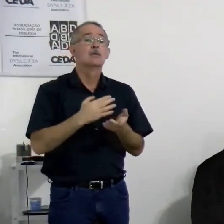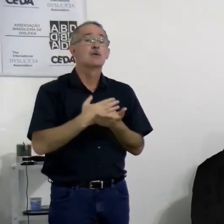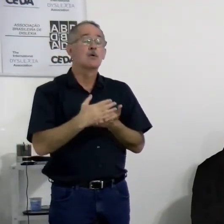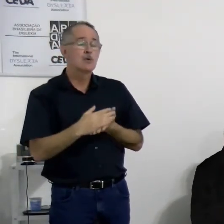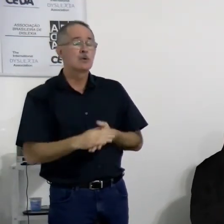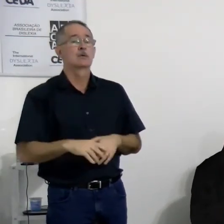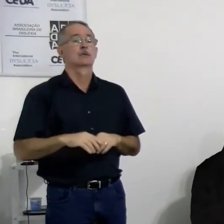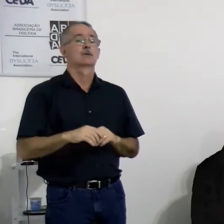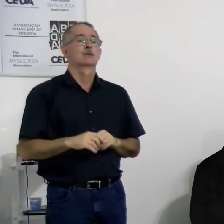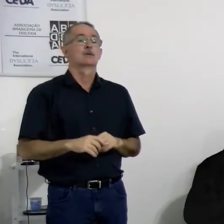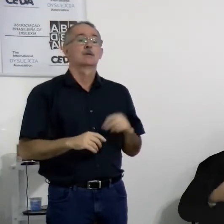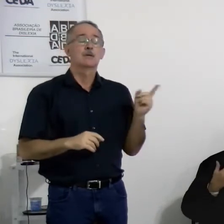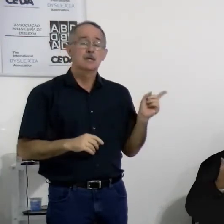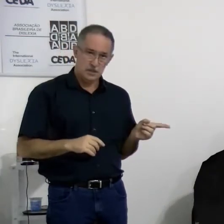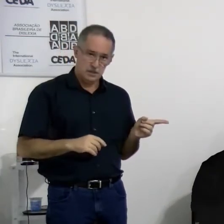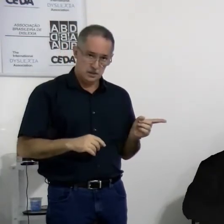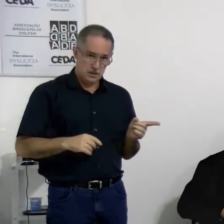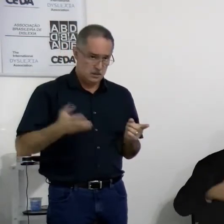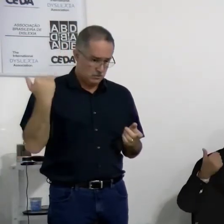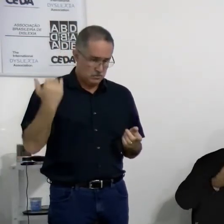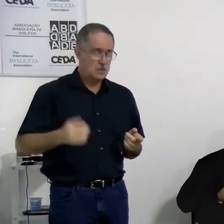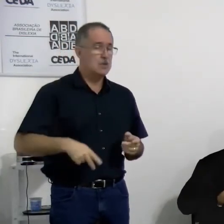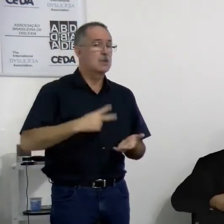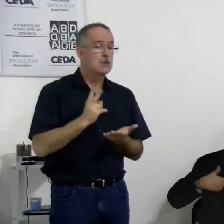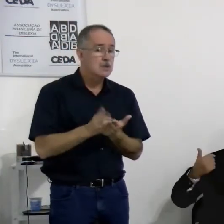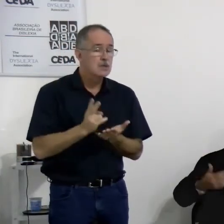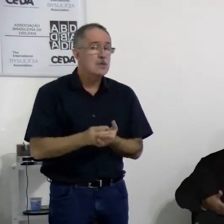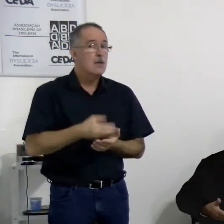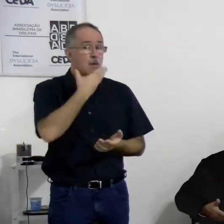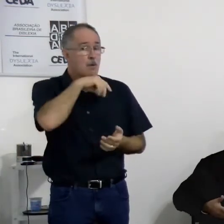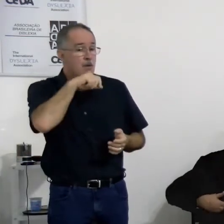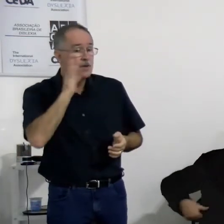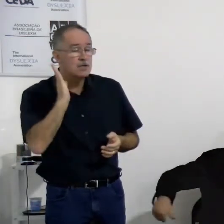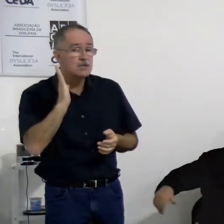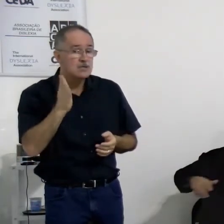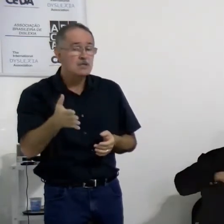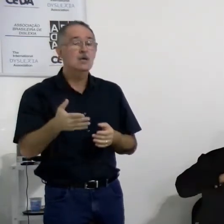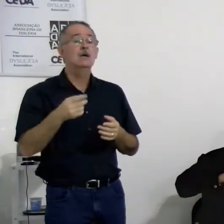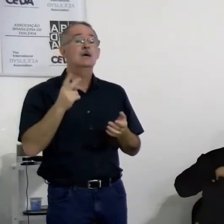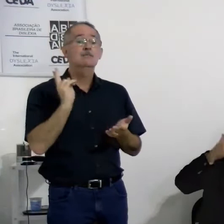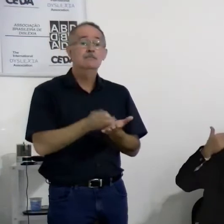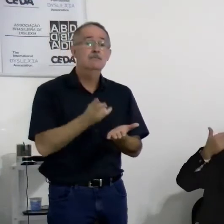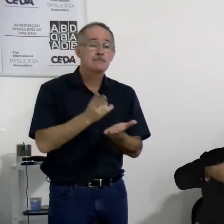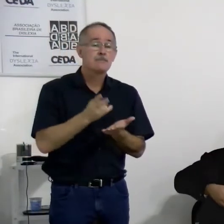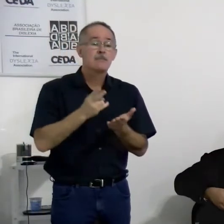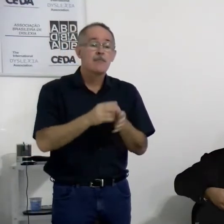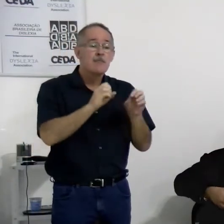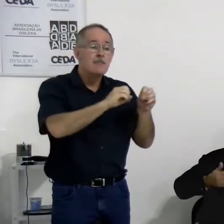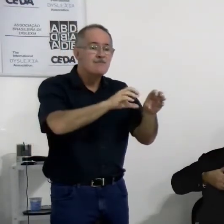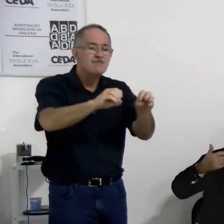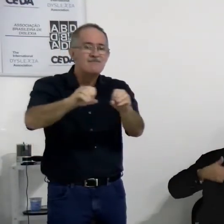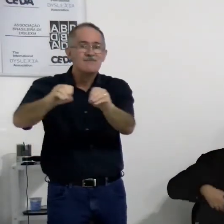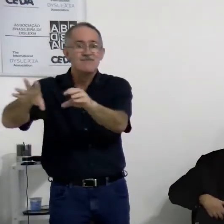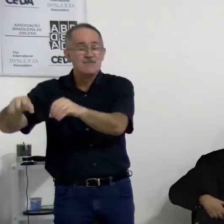literacy skills. Uau! Desde que ele era criança, o pai dele já estava envolvido com os fazendeiros para